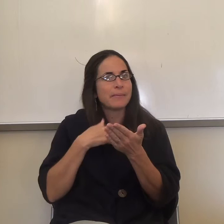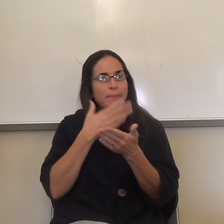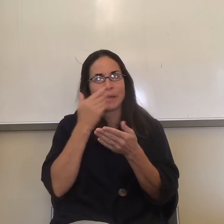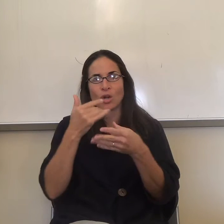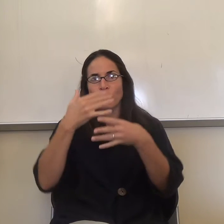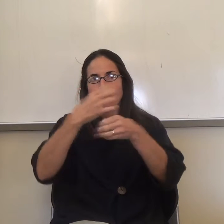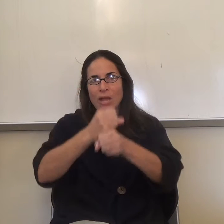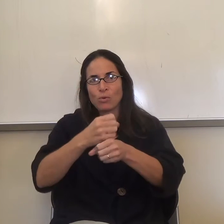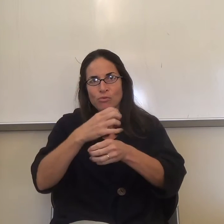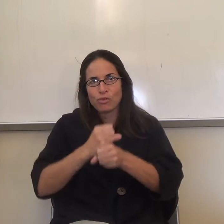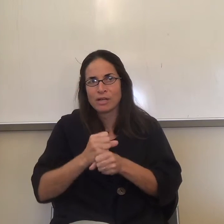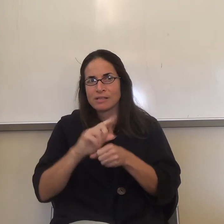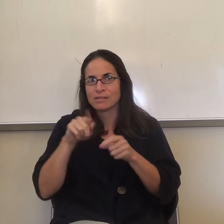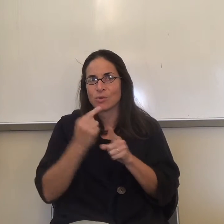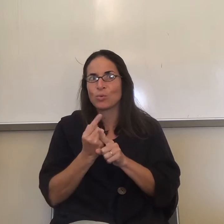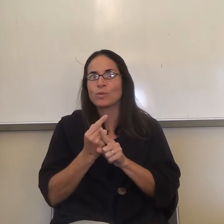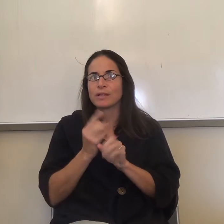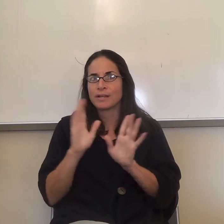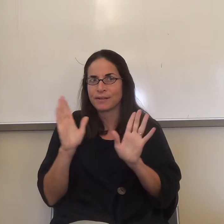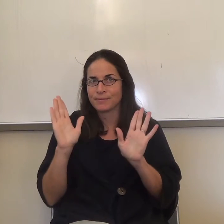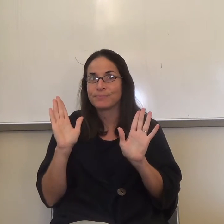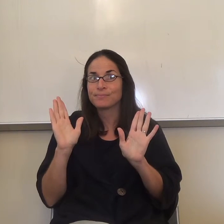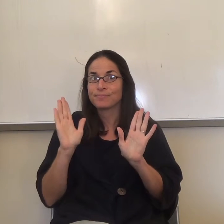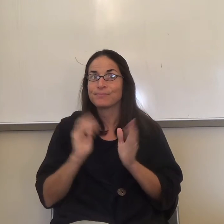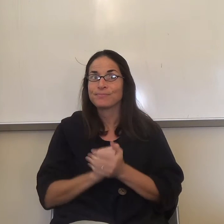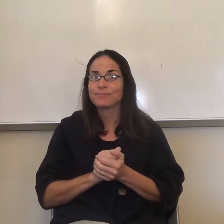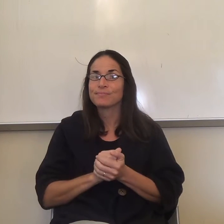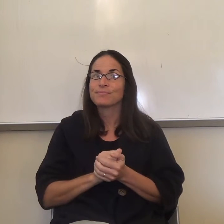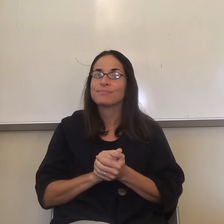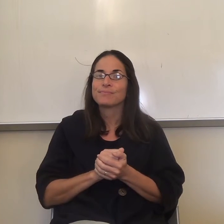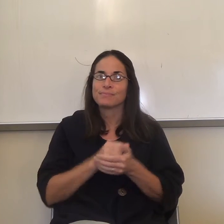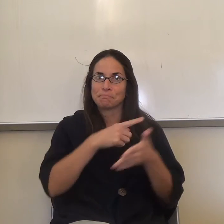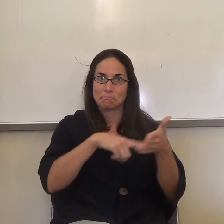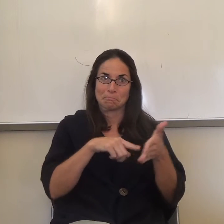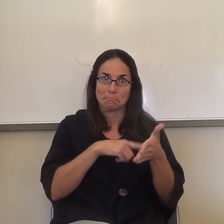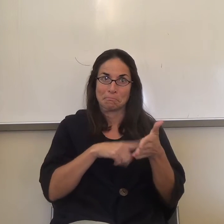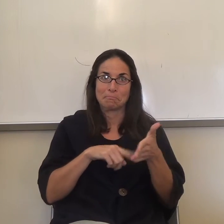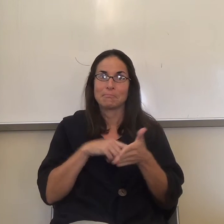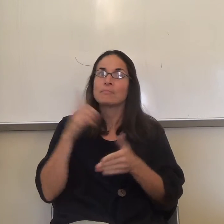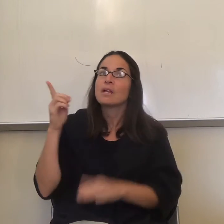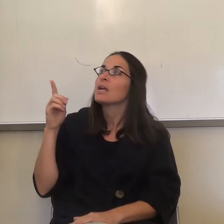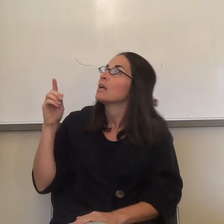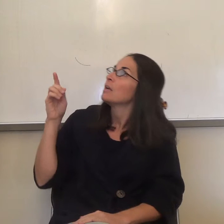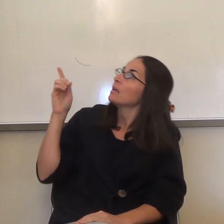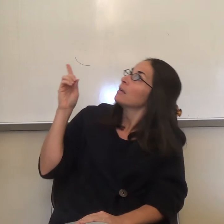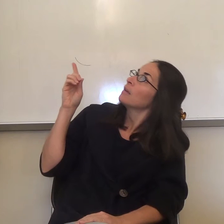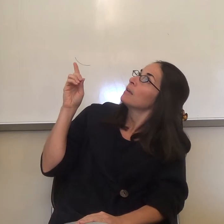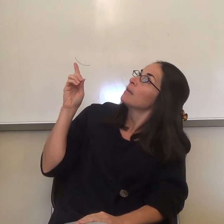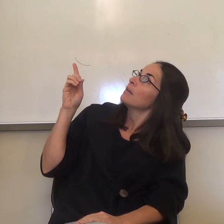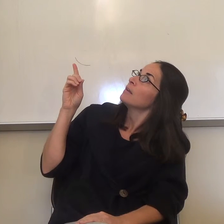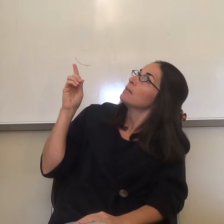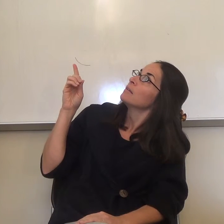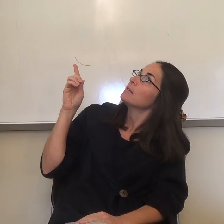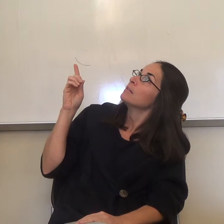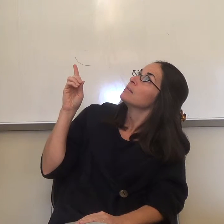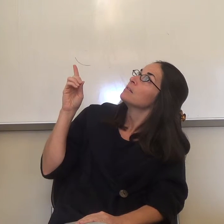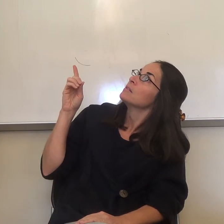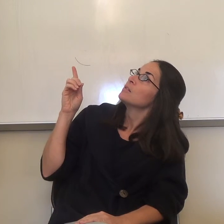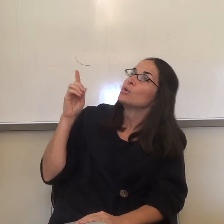said, ancient cultures ate people for sound reasons, So should I bring for up,